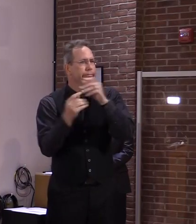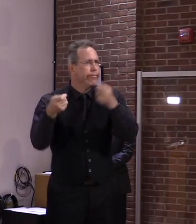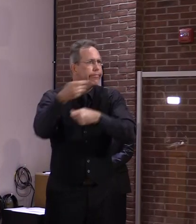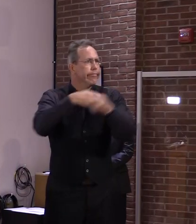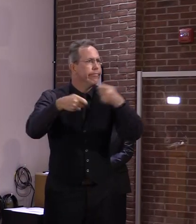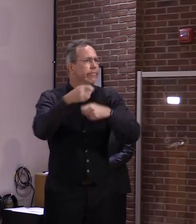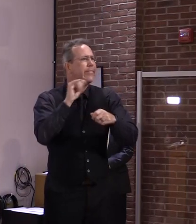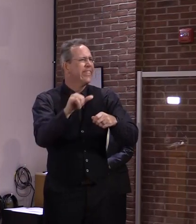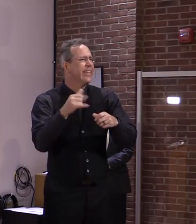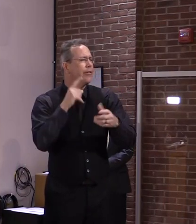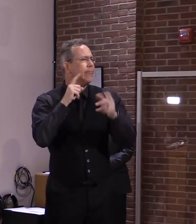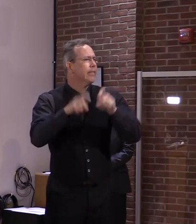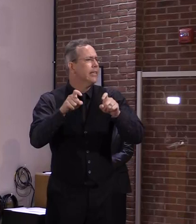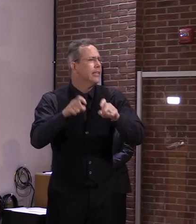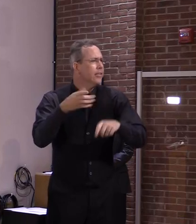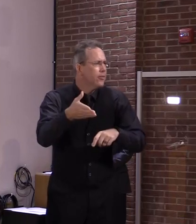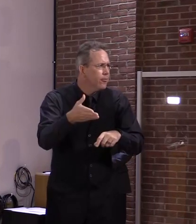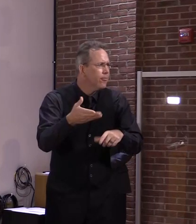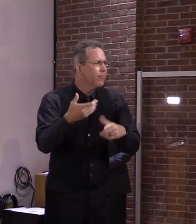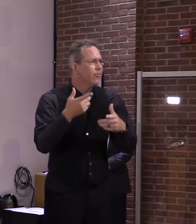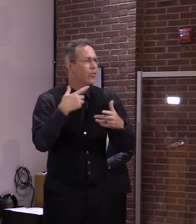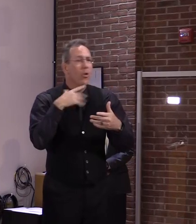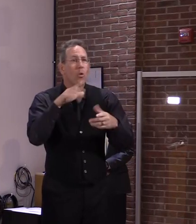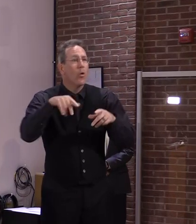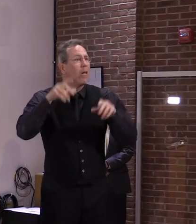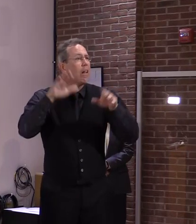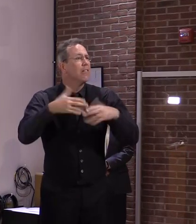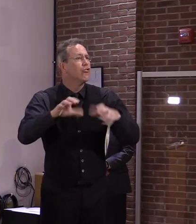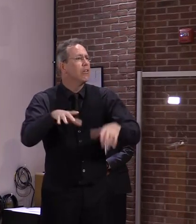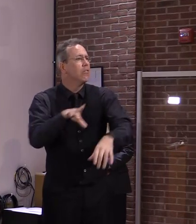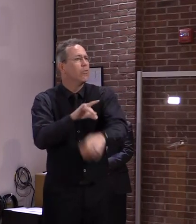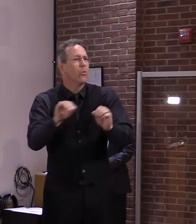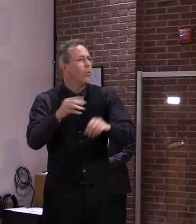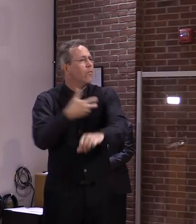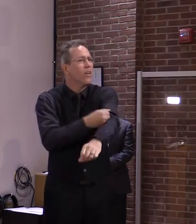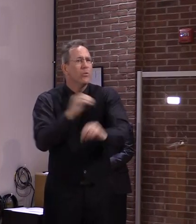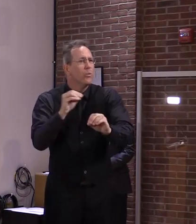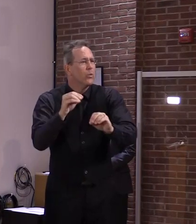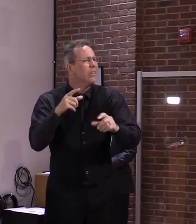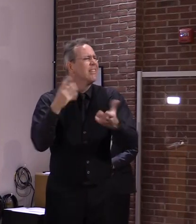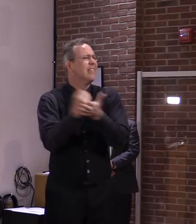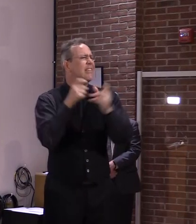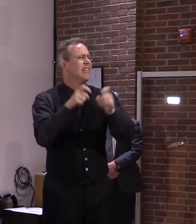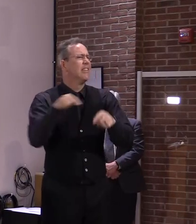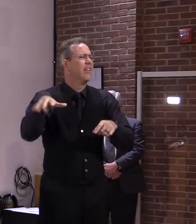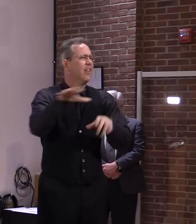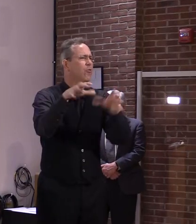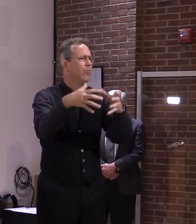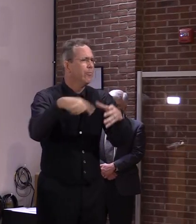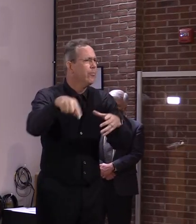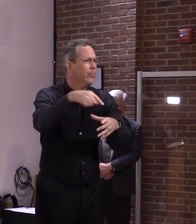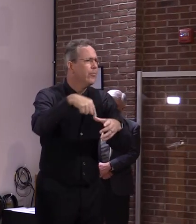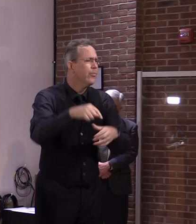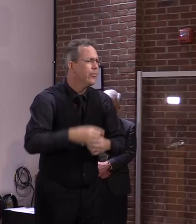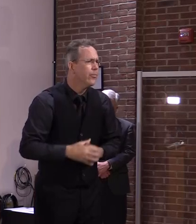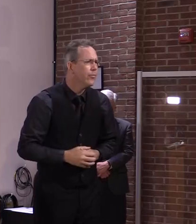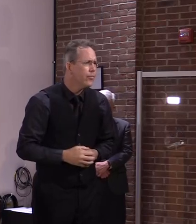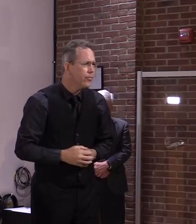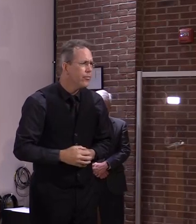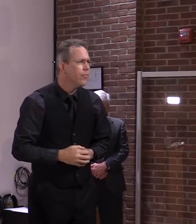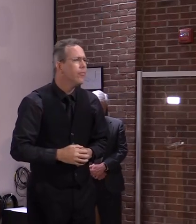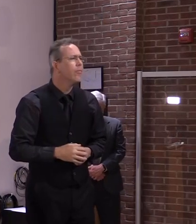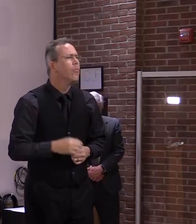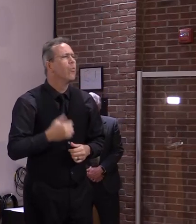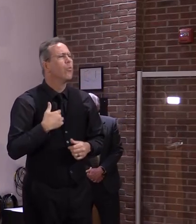high for whatever reason. So we have our eye on that for sure, because the last thing you want to do is deceive yourself into